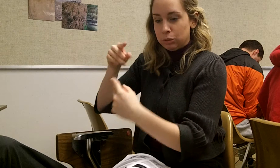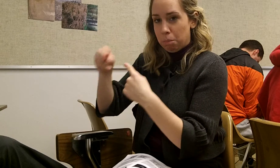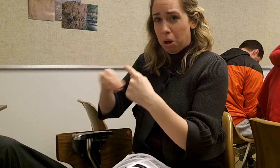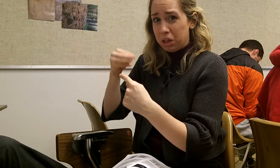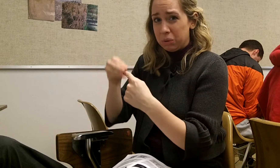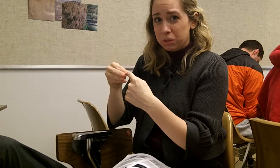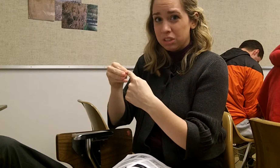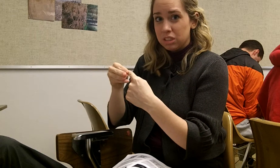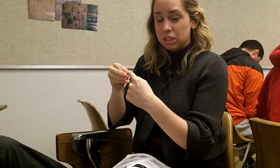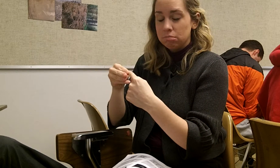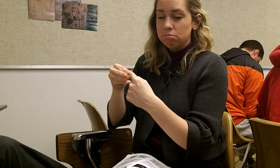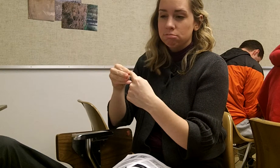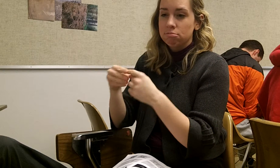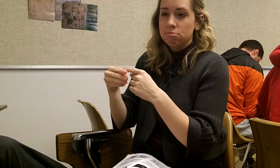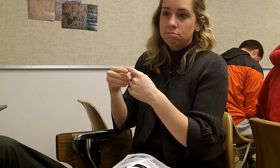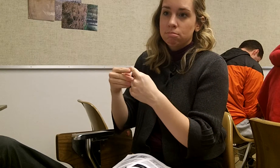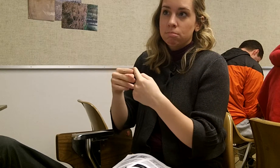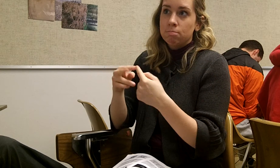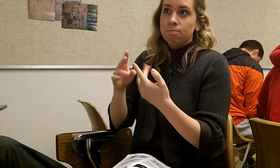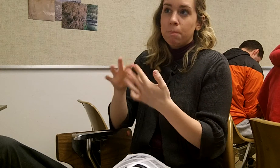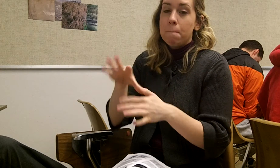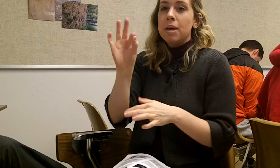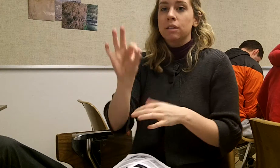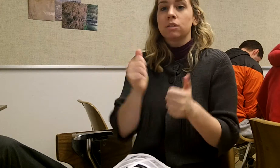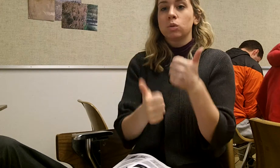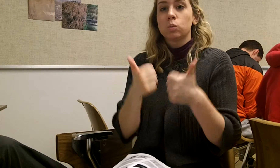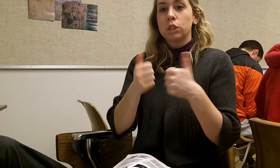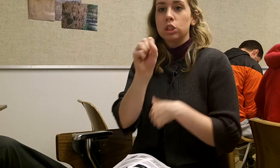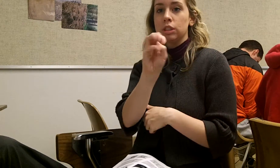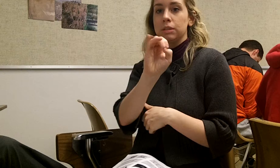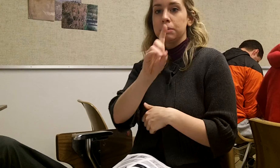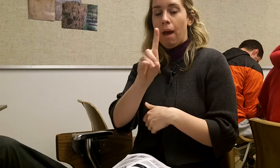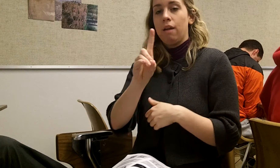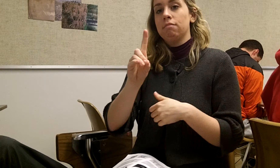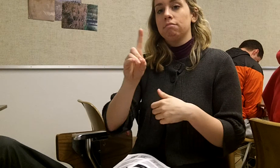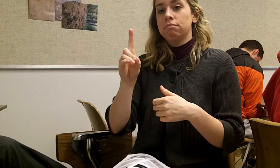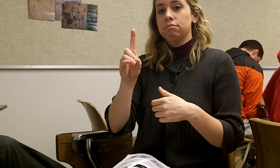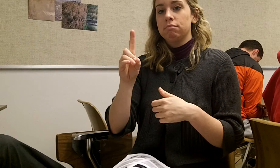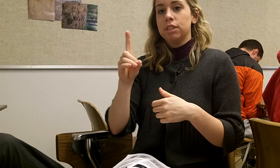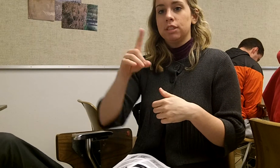determines which SMAD is phosphorylated that then binds with SMAD4.